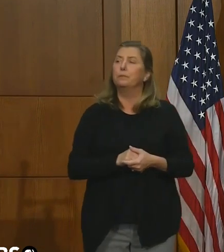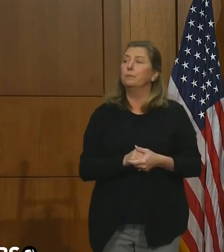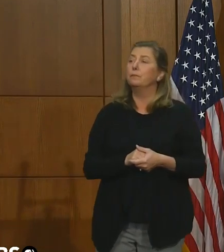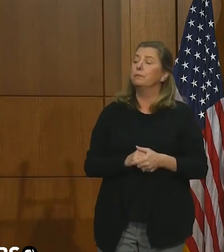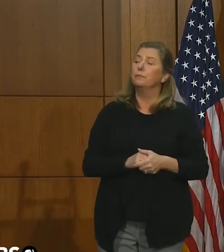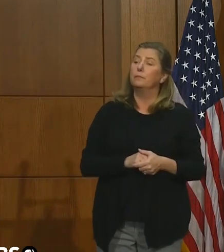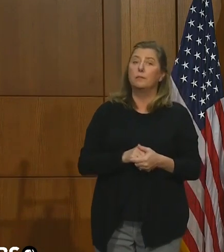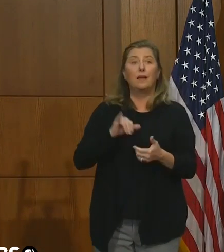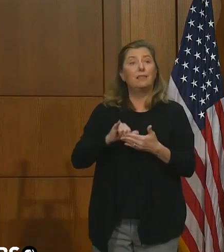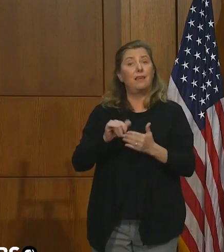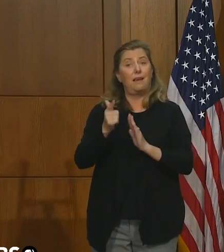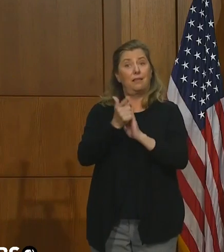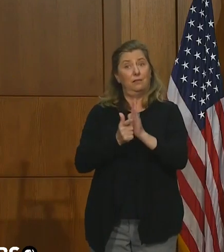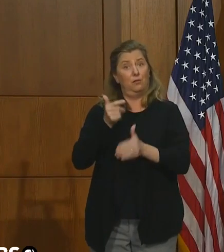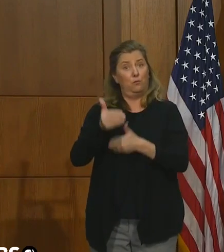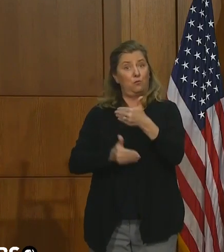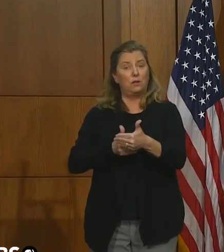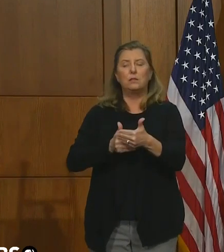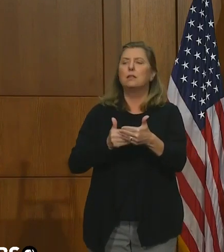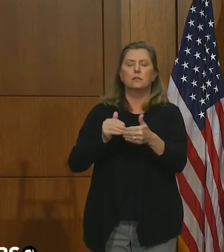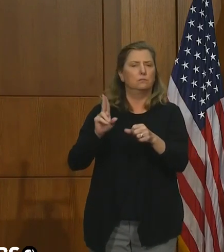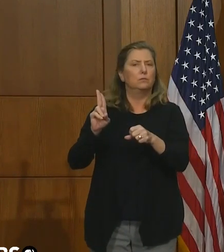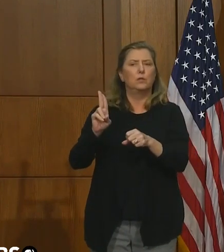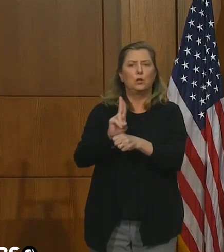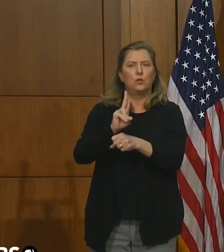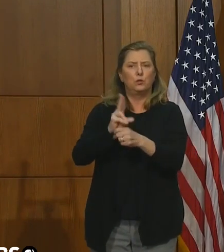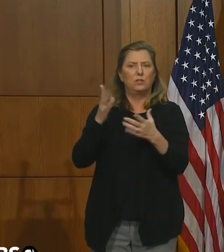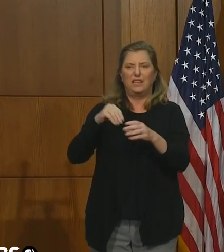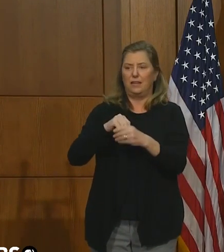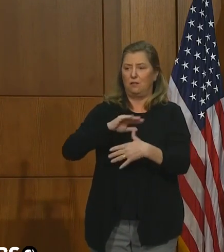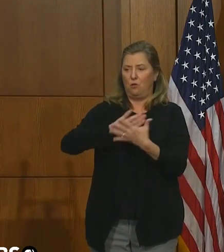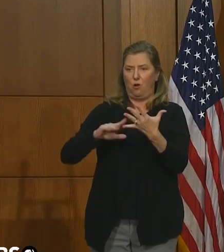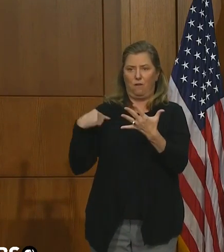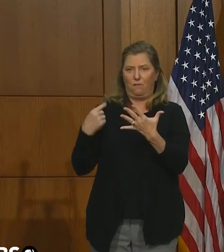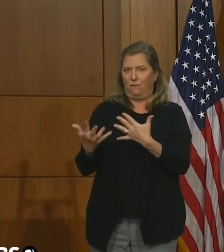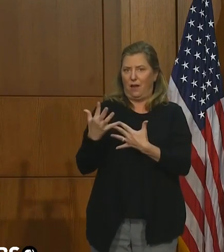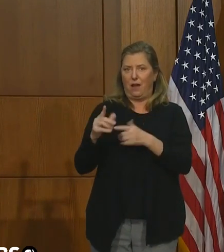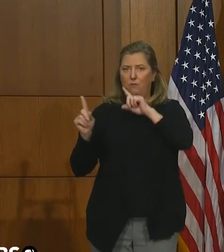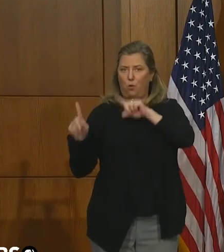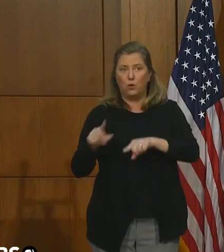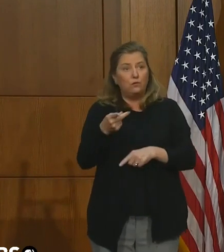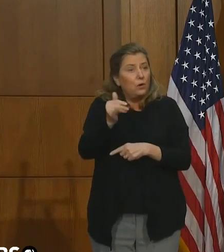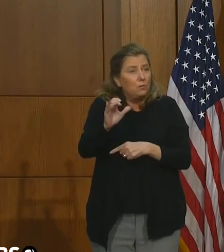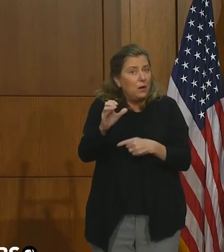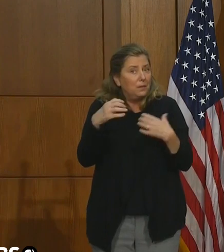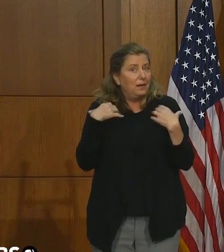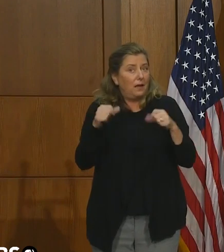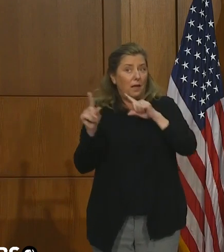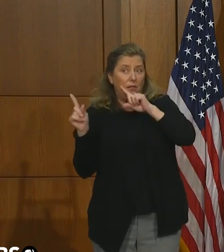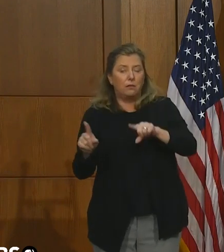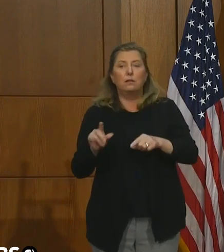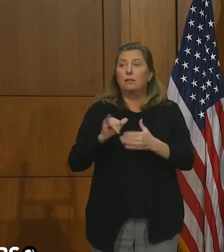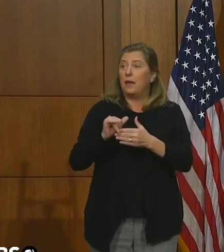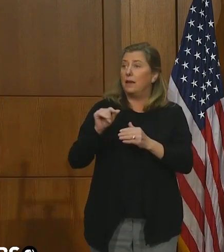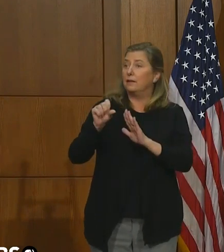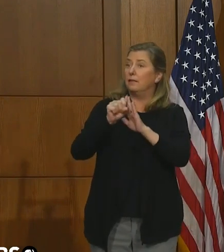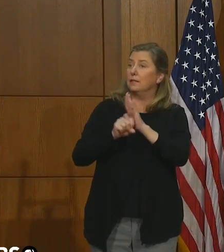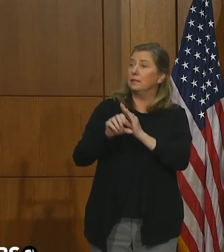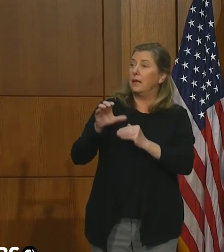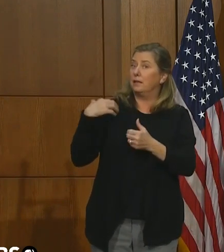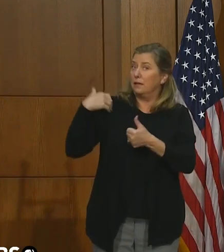standard statutory process has been used in all five orders of public health emergency issued by the State